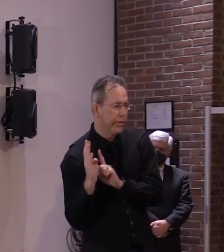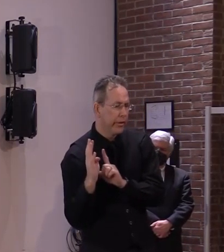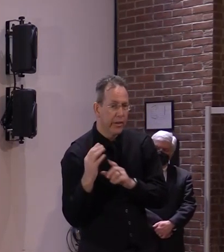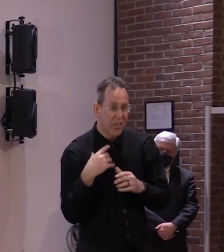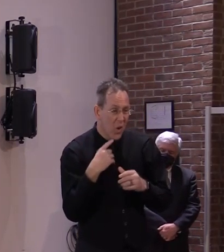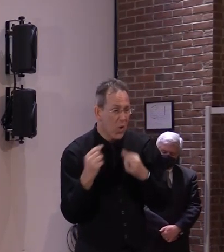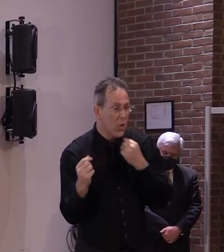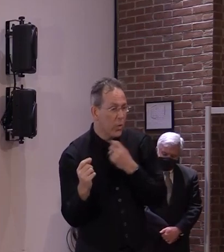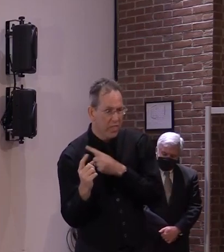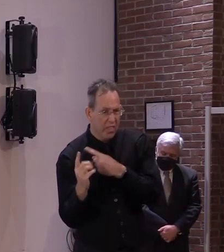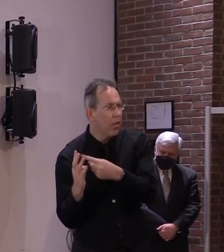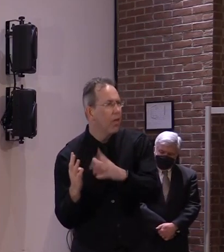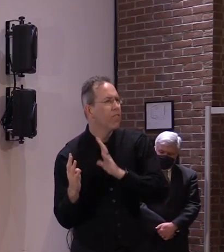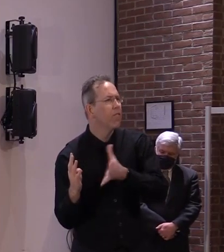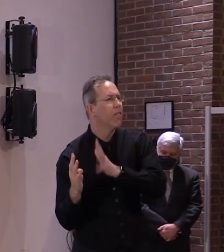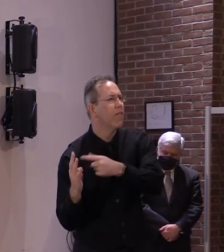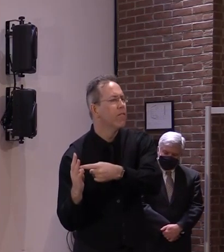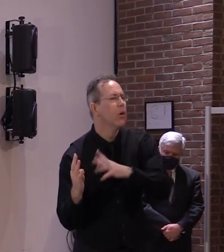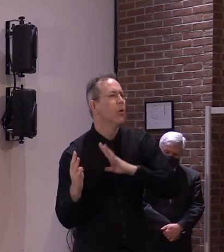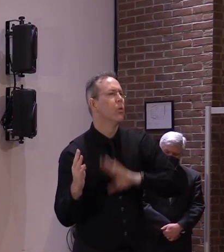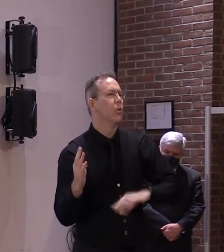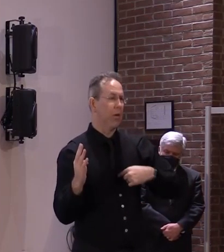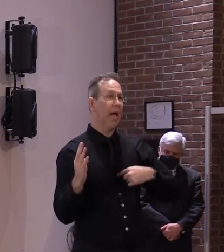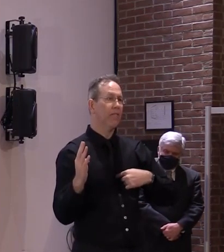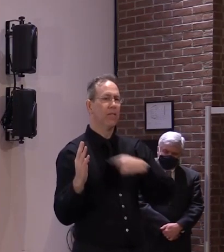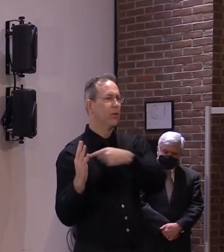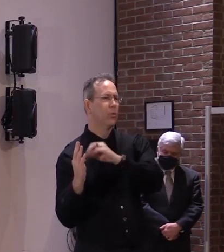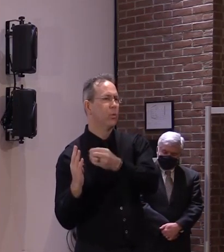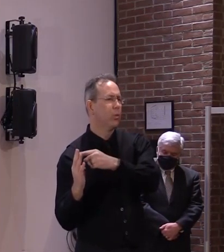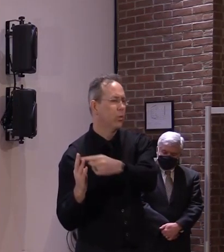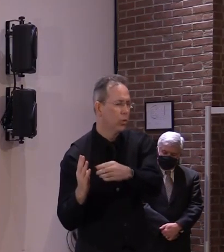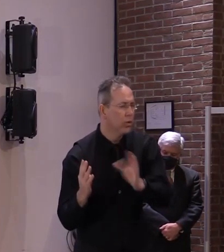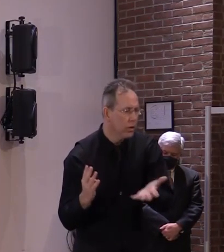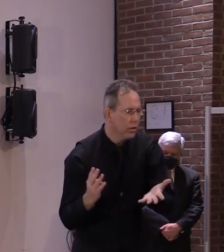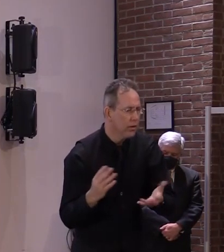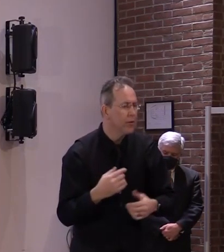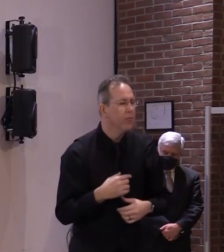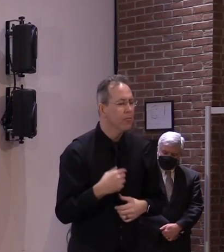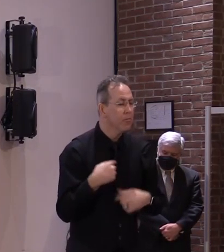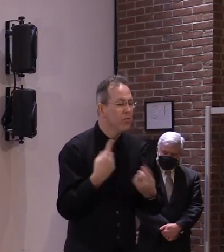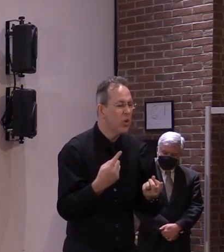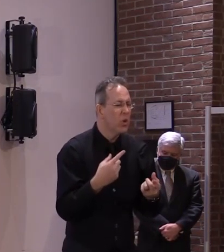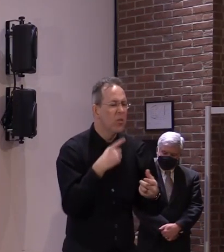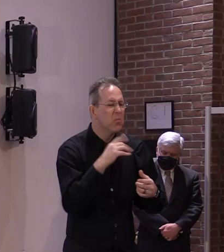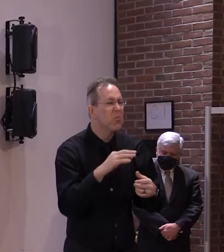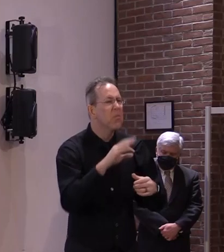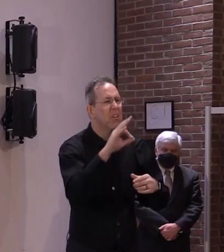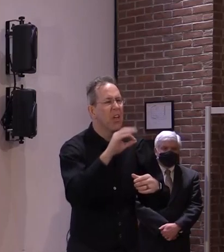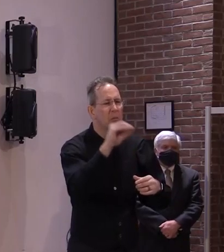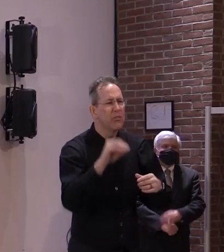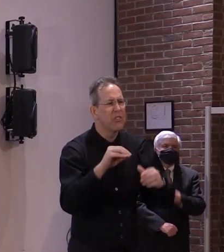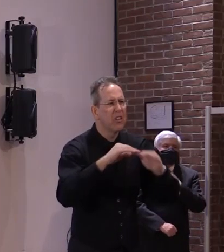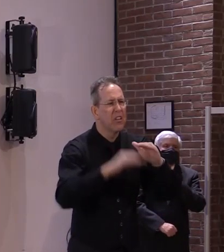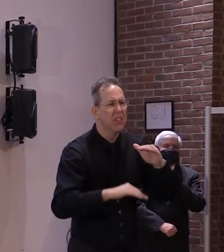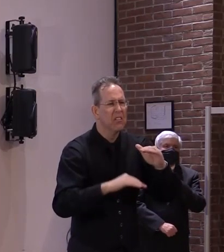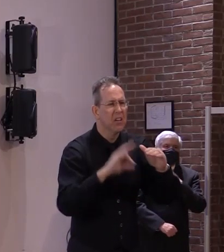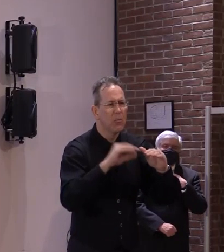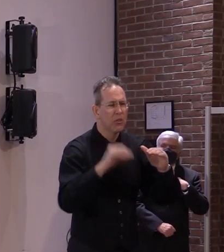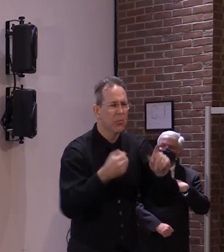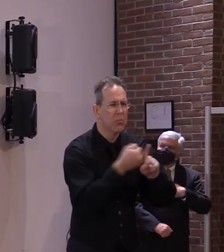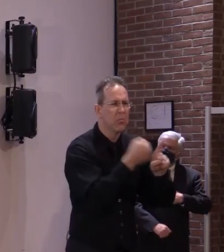time. The hospitalization data again seems encouraging, with 37